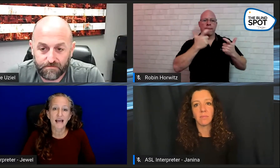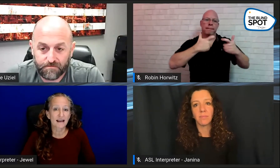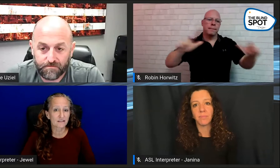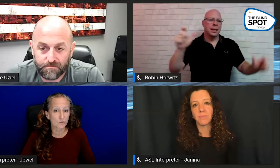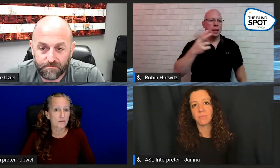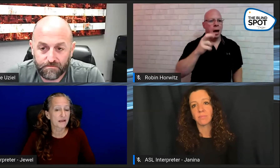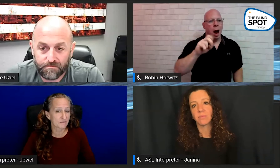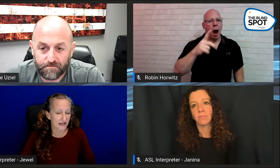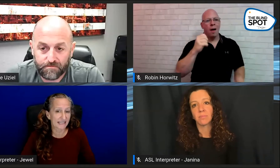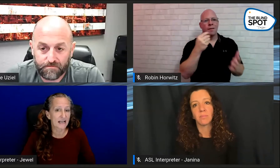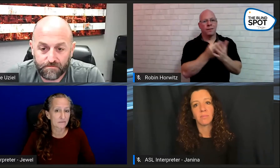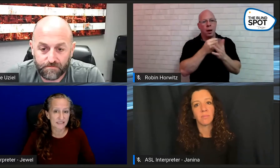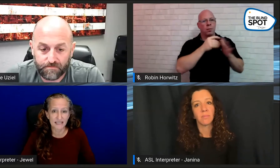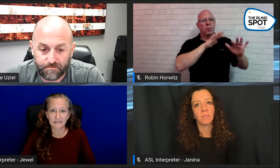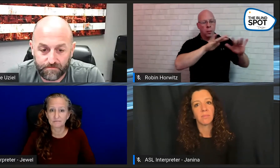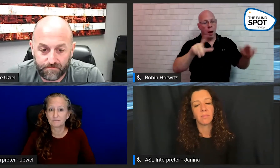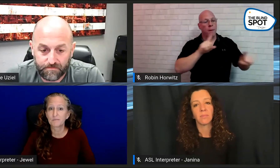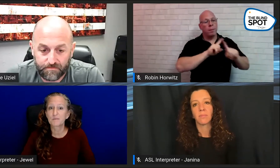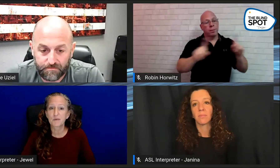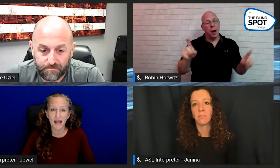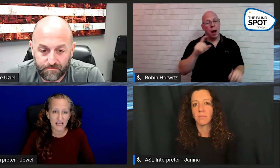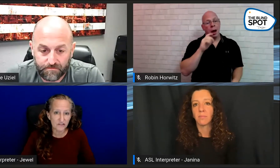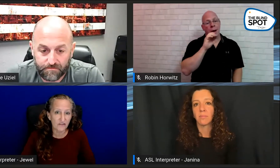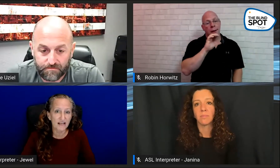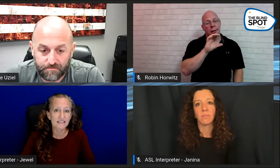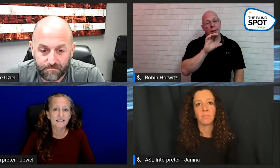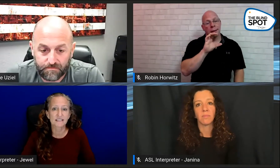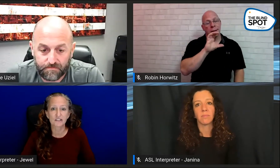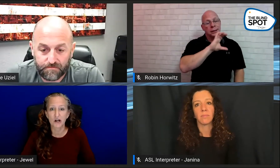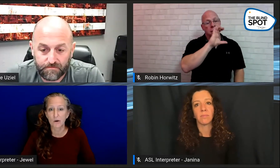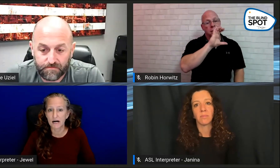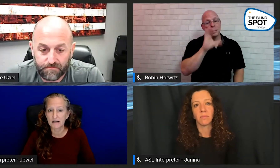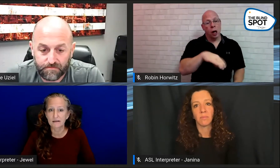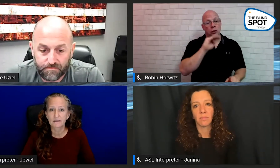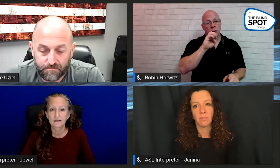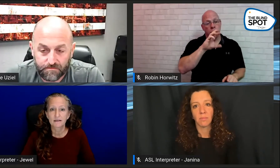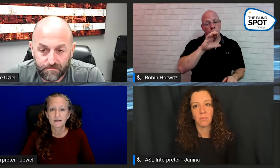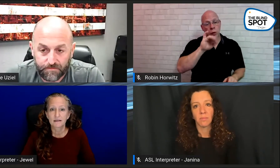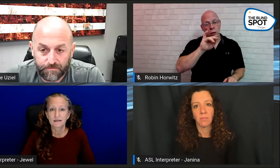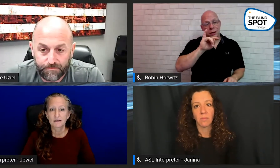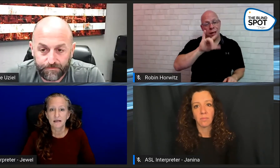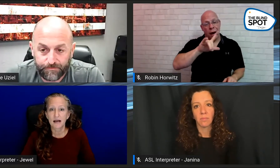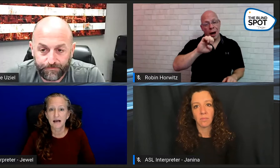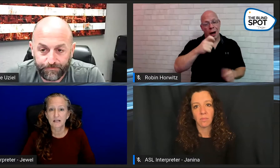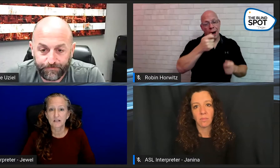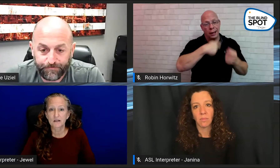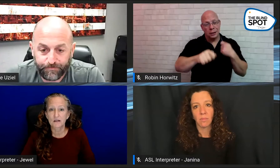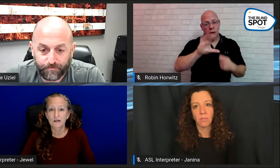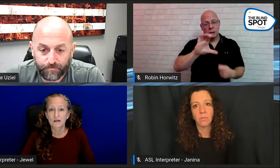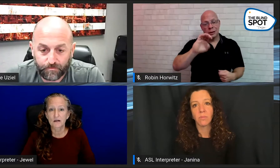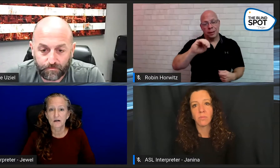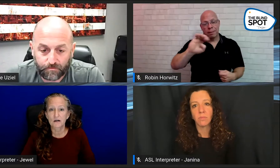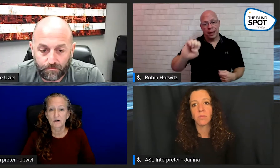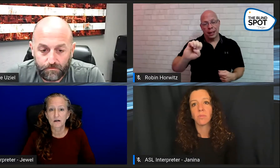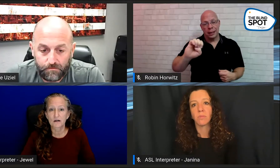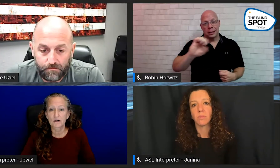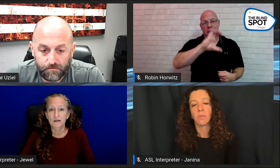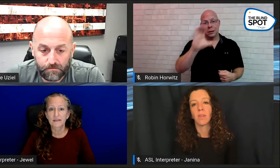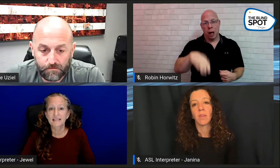So that's where big money comes in, hedge funds and so on. The